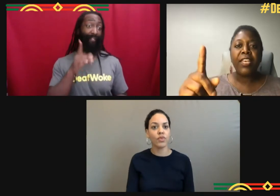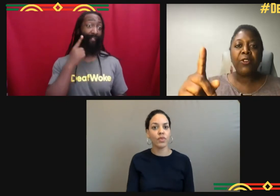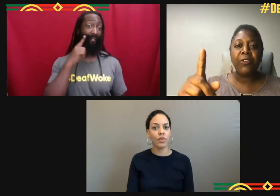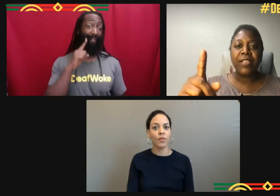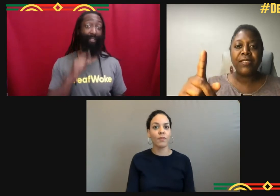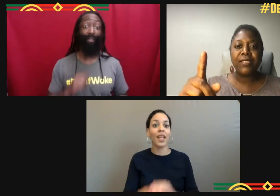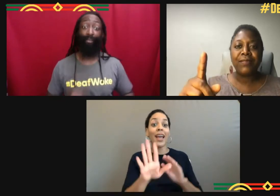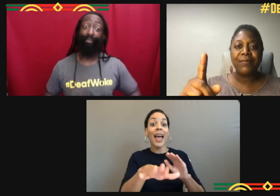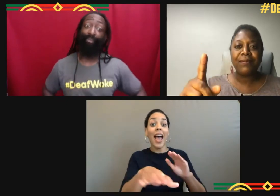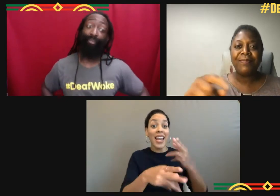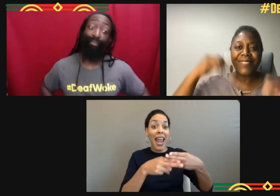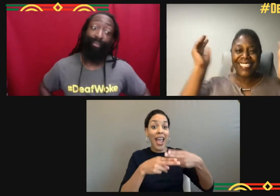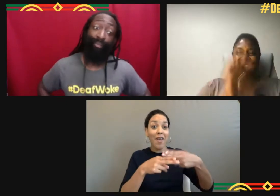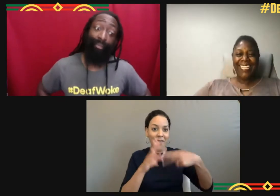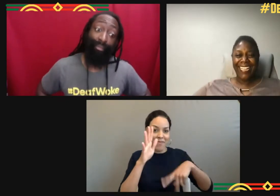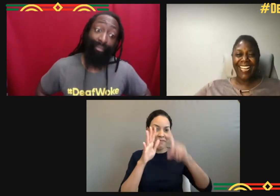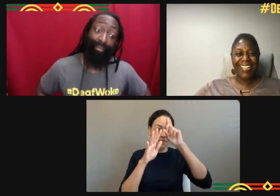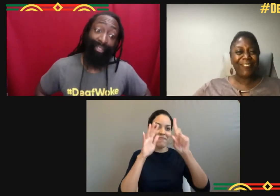Jerron Gilchrist.